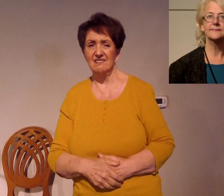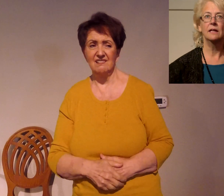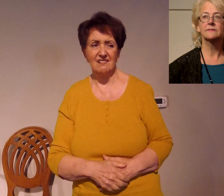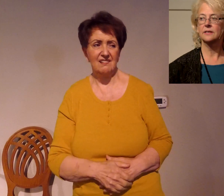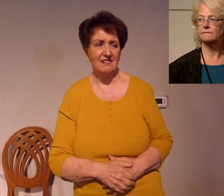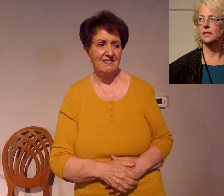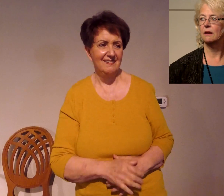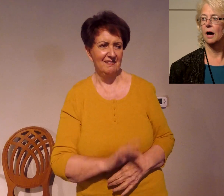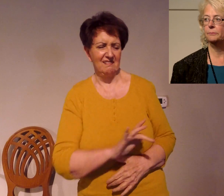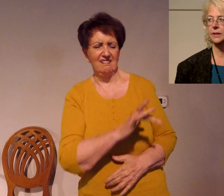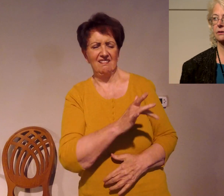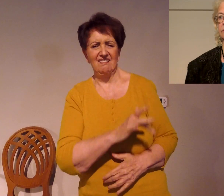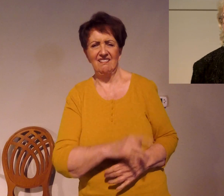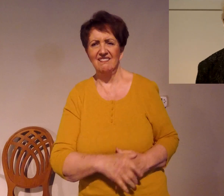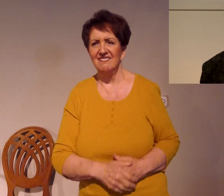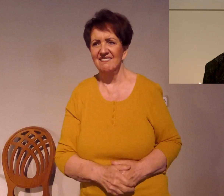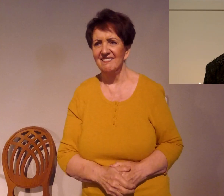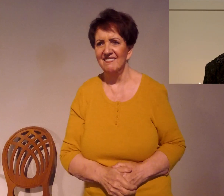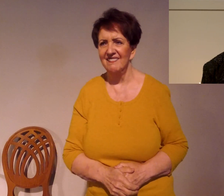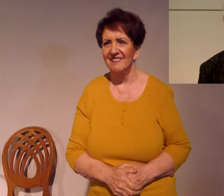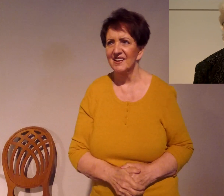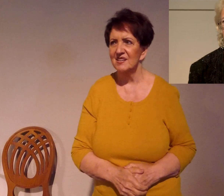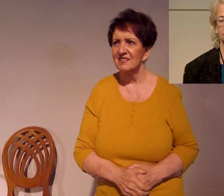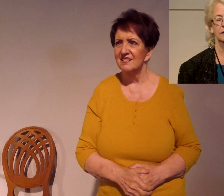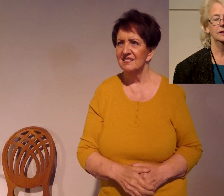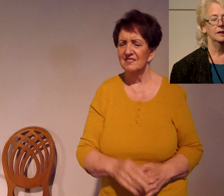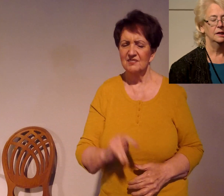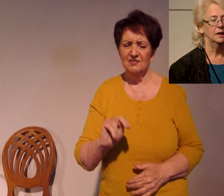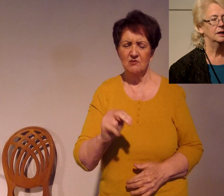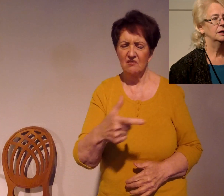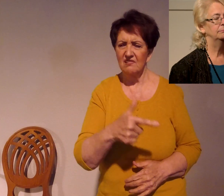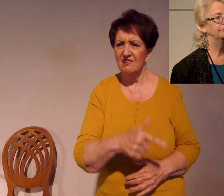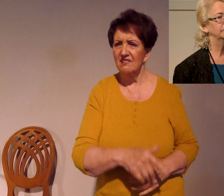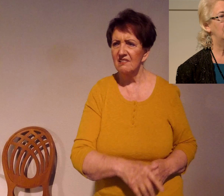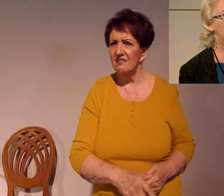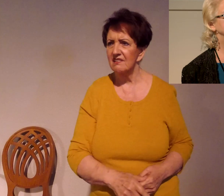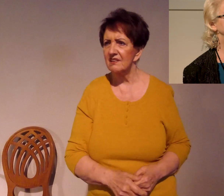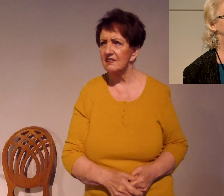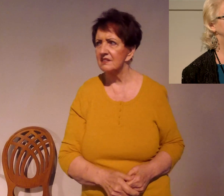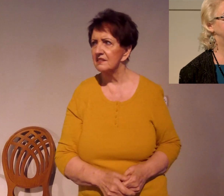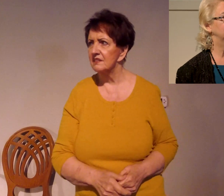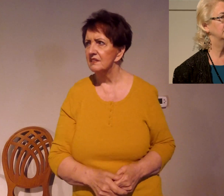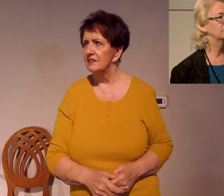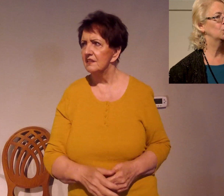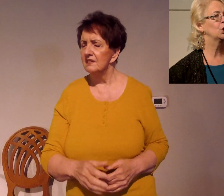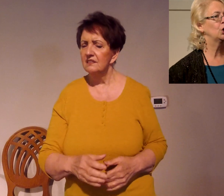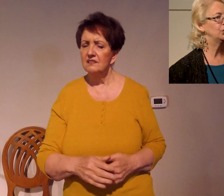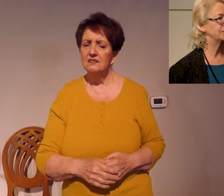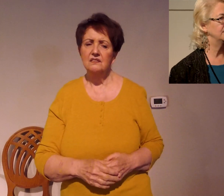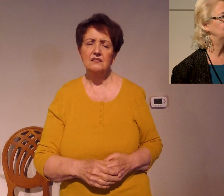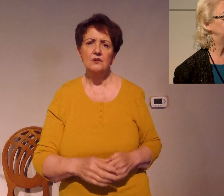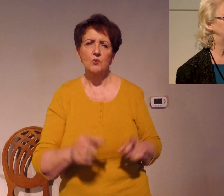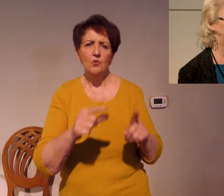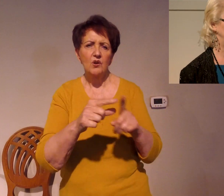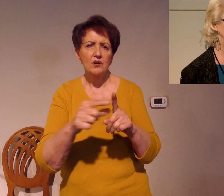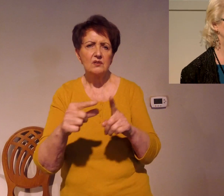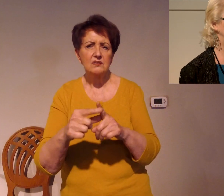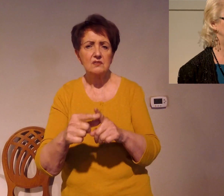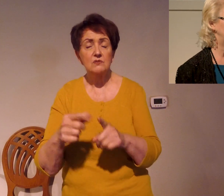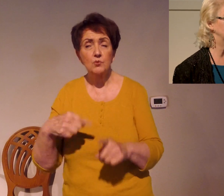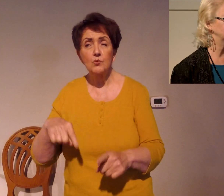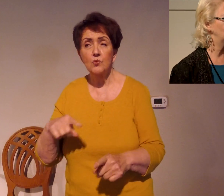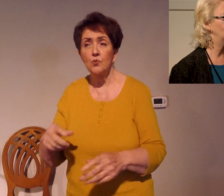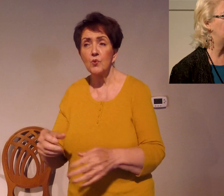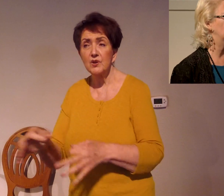have a sense of it not being such a good thing. lots of words that we